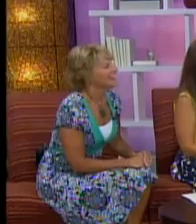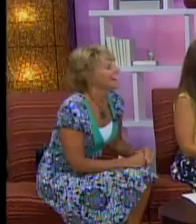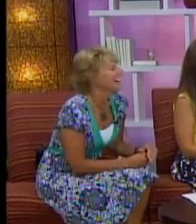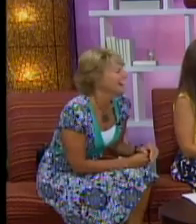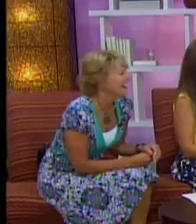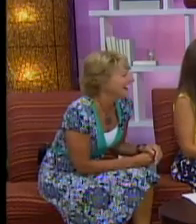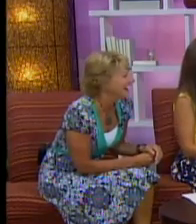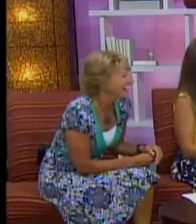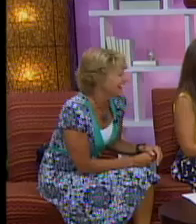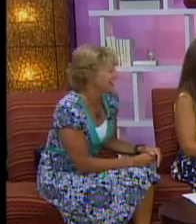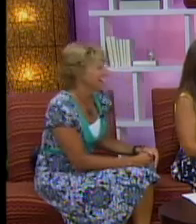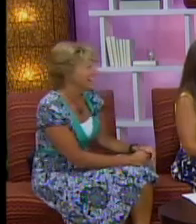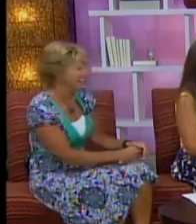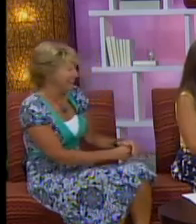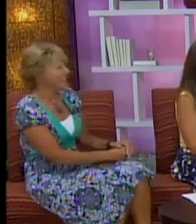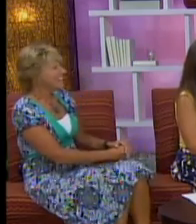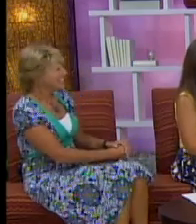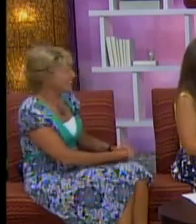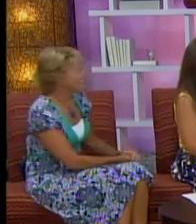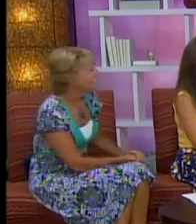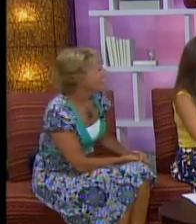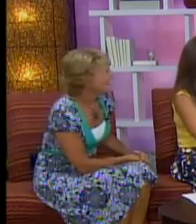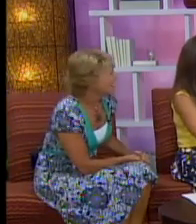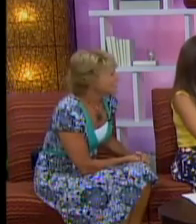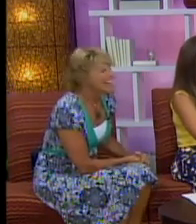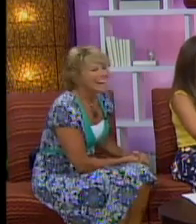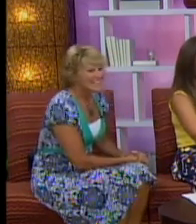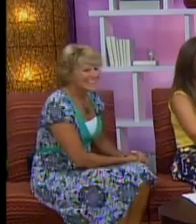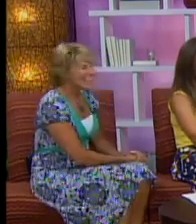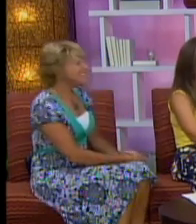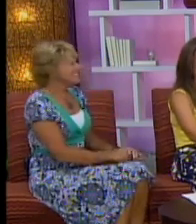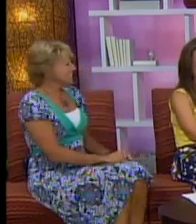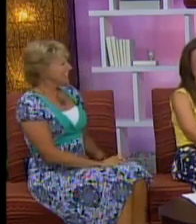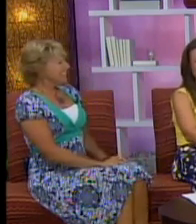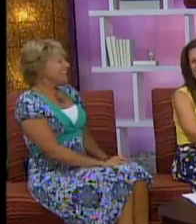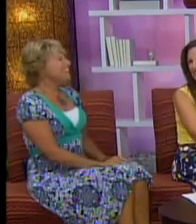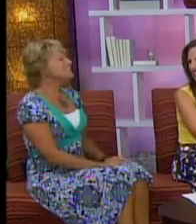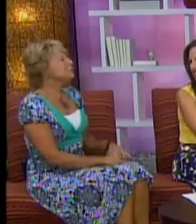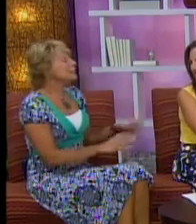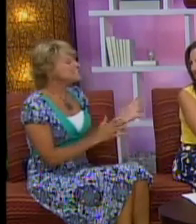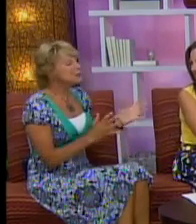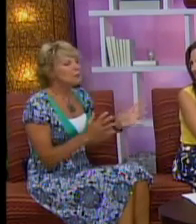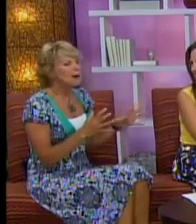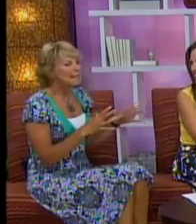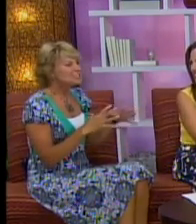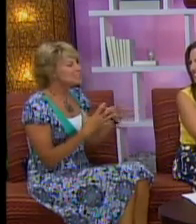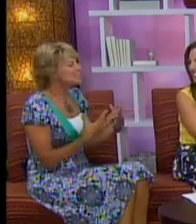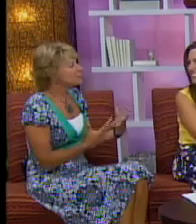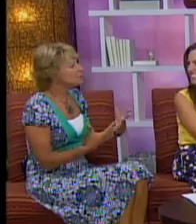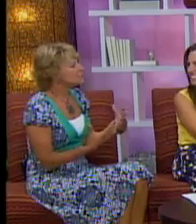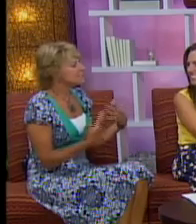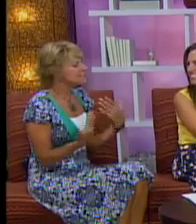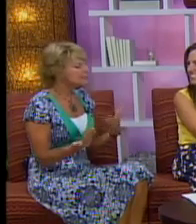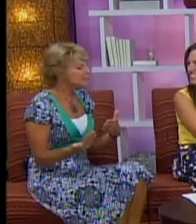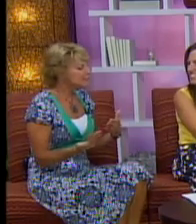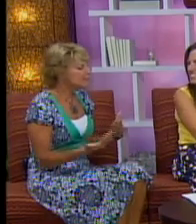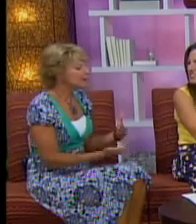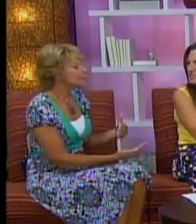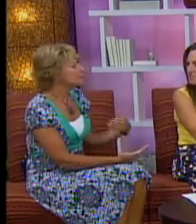don't want to do that. I know. Put you on the spot here. It's fun to watch the expressions, and as I'm thinking about this